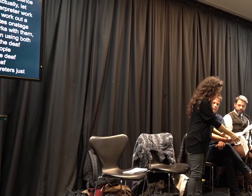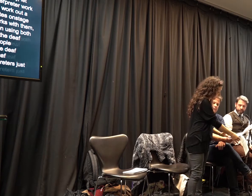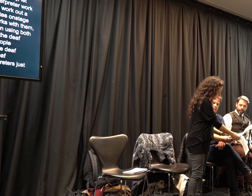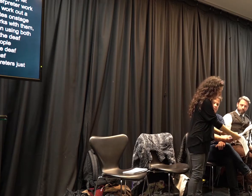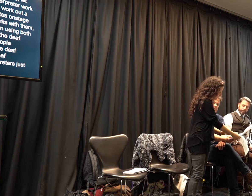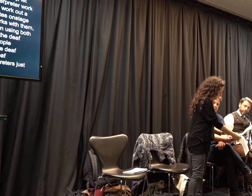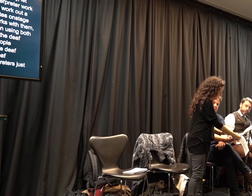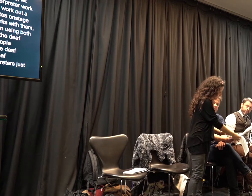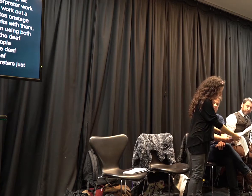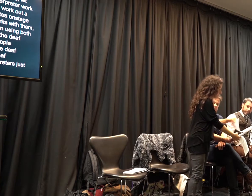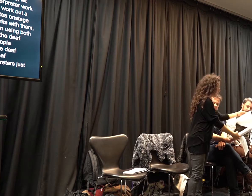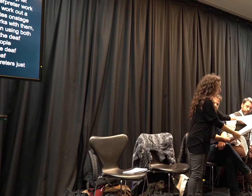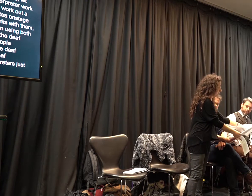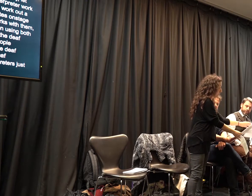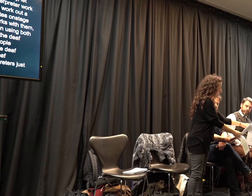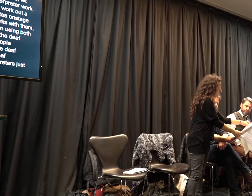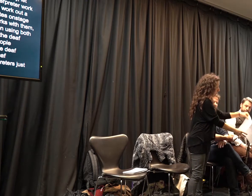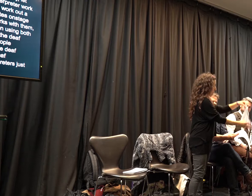access.